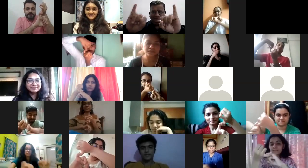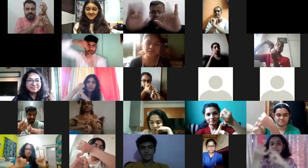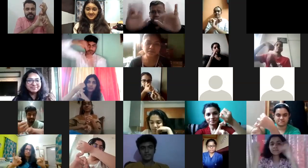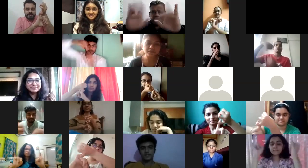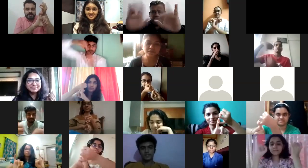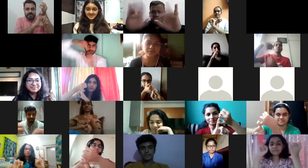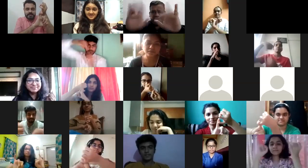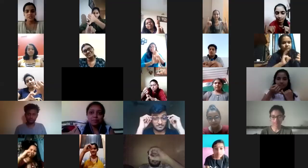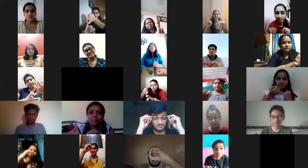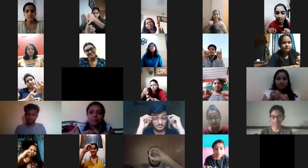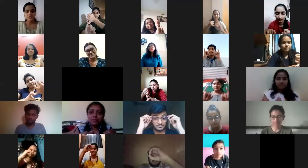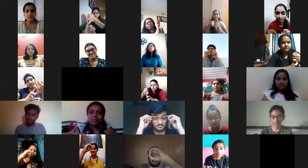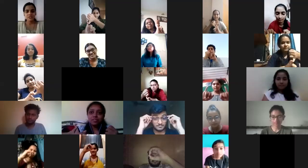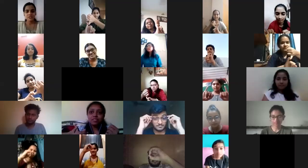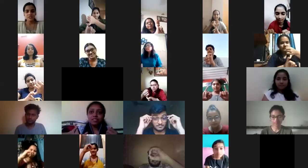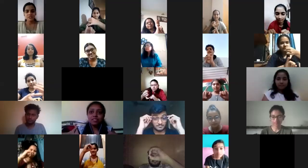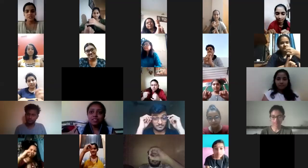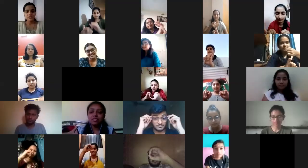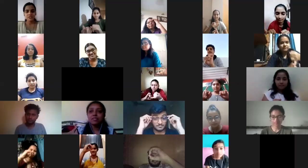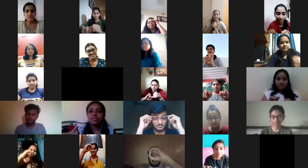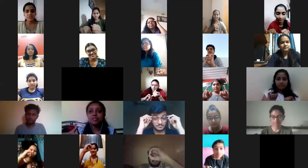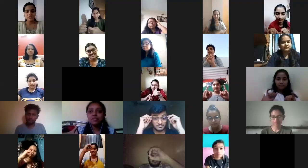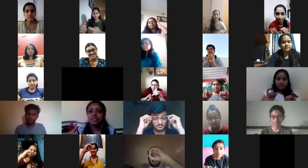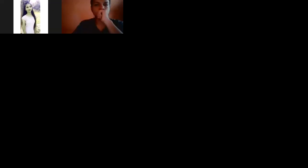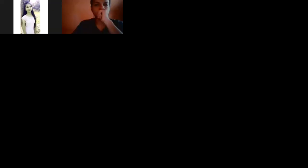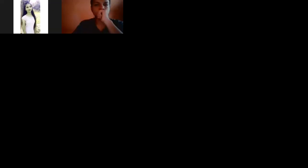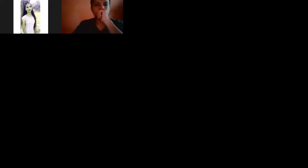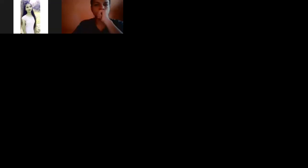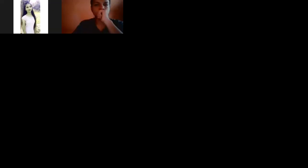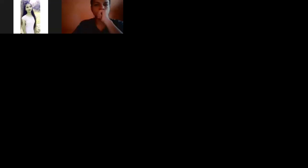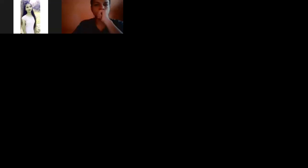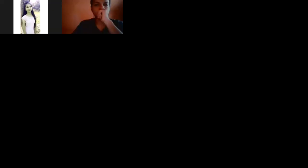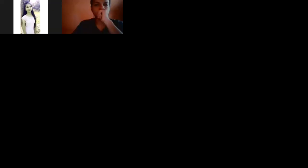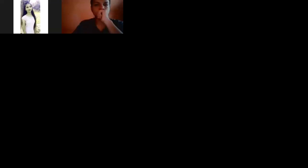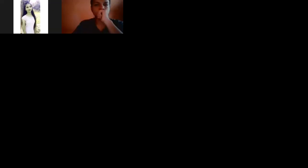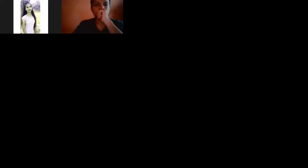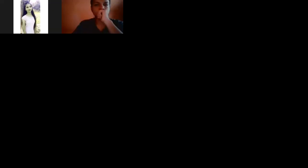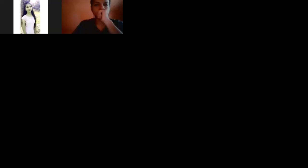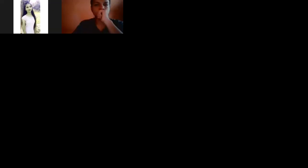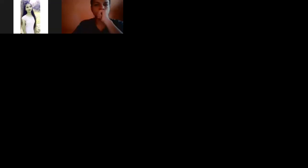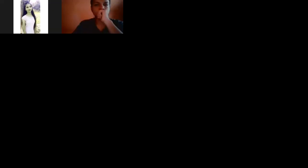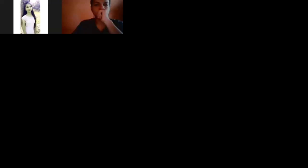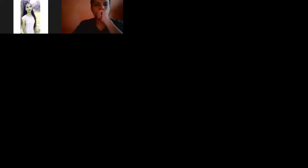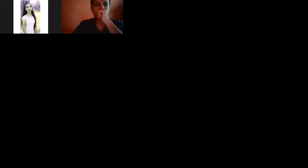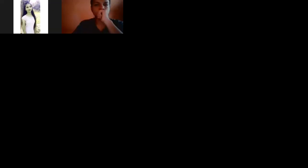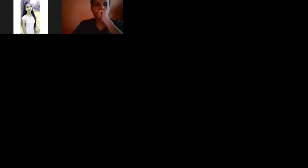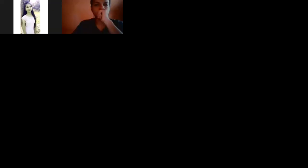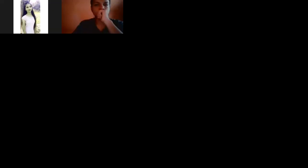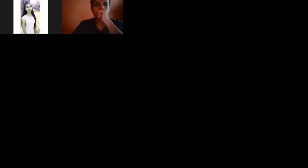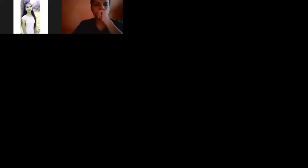at the end of it. Okay, S. Okay.